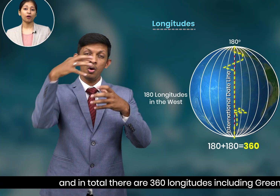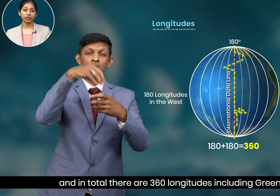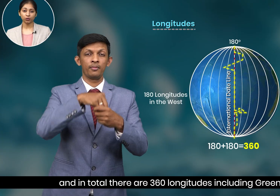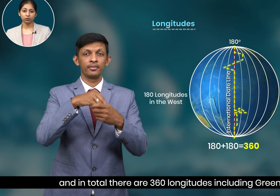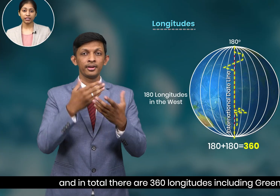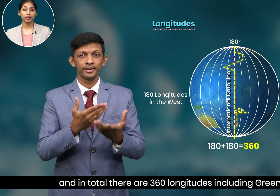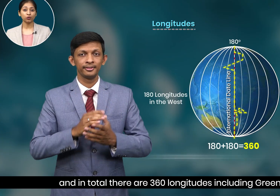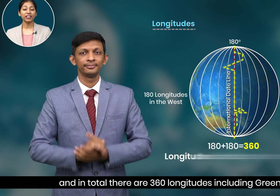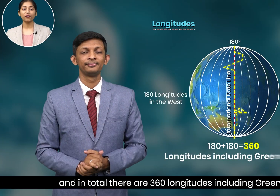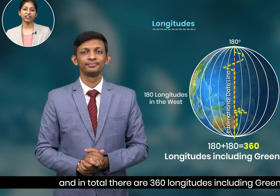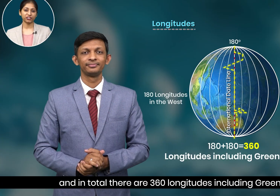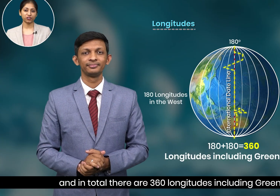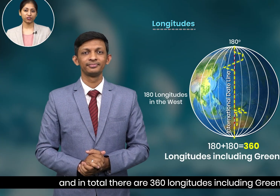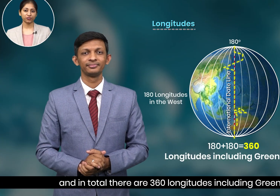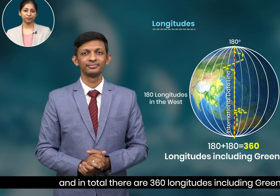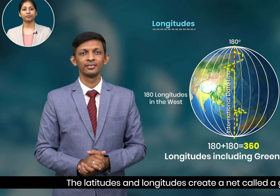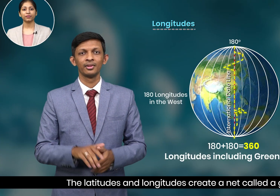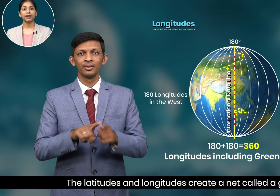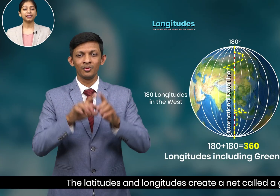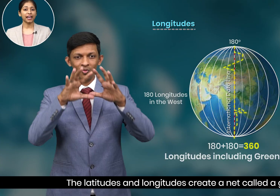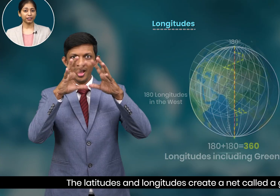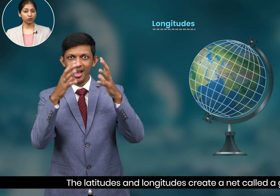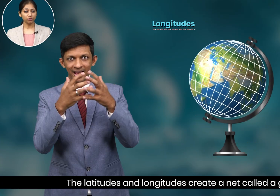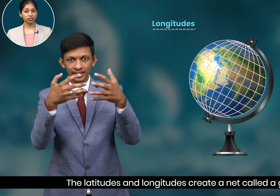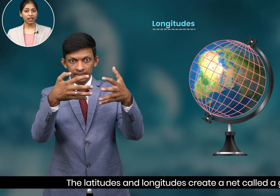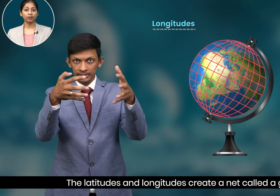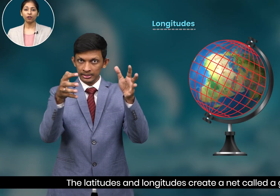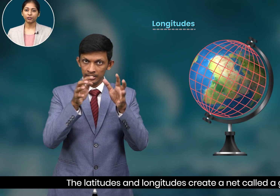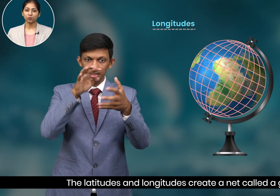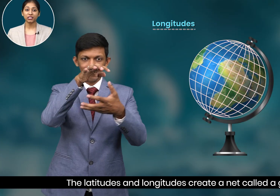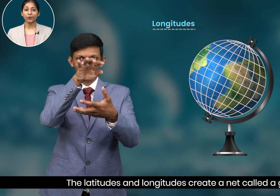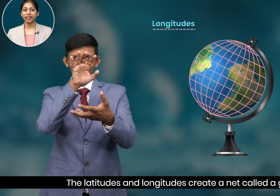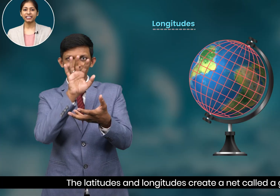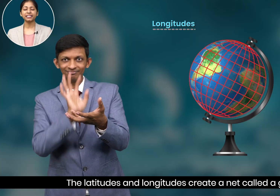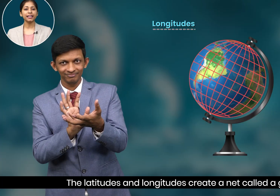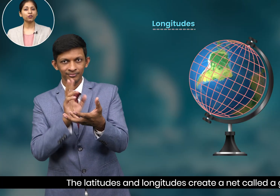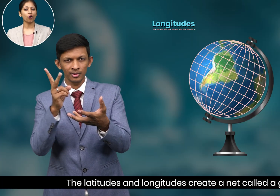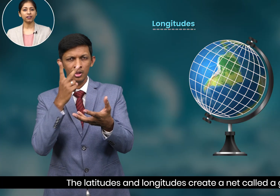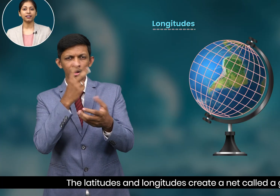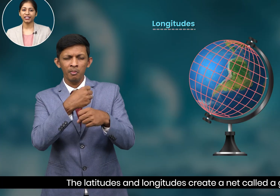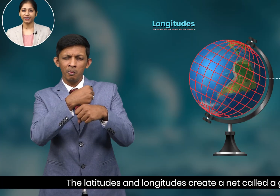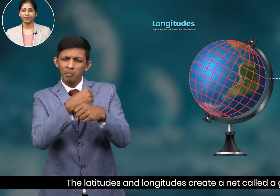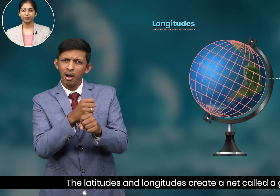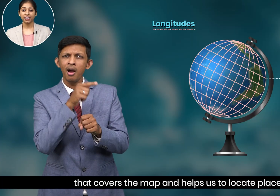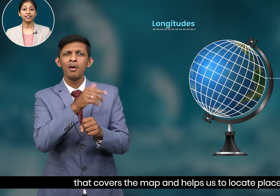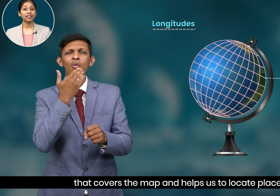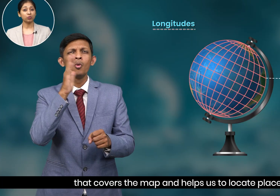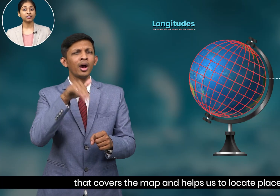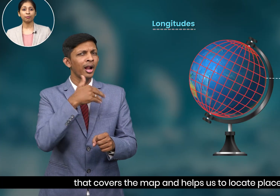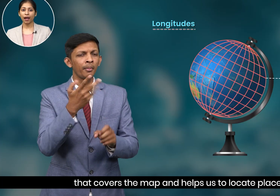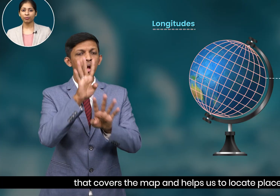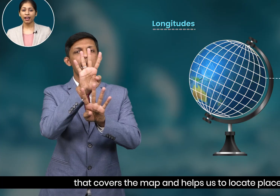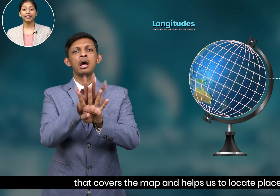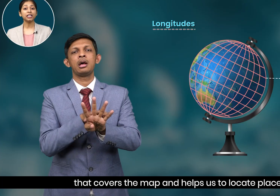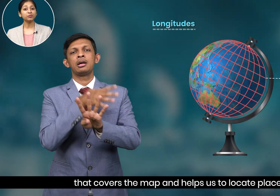360 longitudes including Greenwich. The latitudes and longitudes create a net called a grid that covers